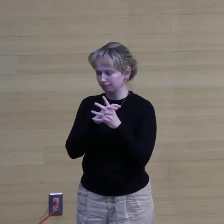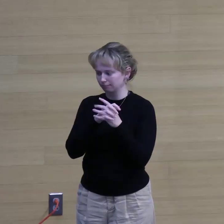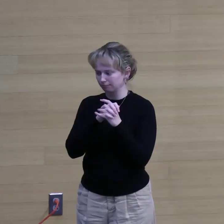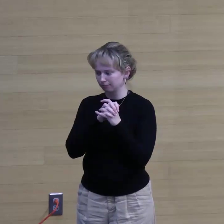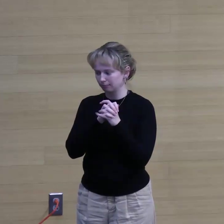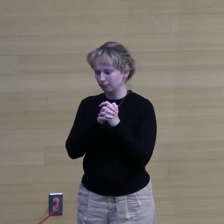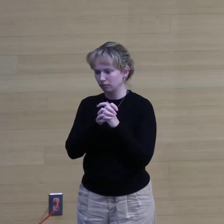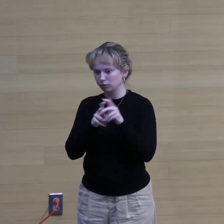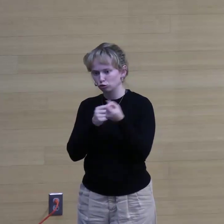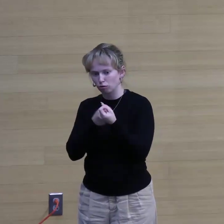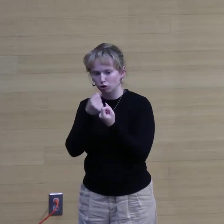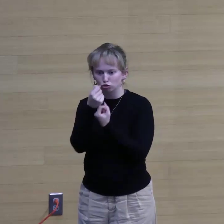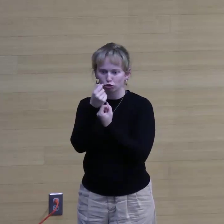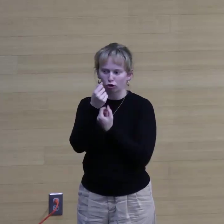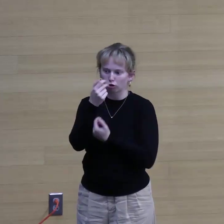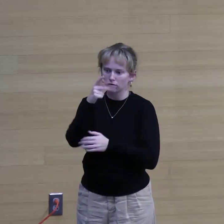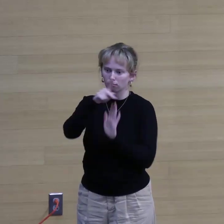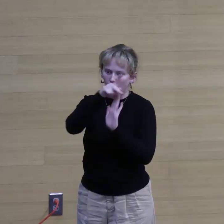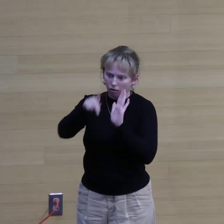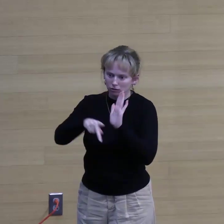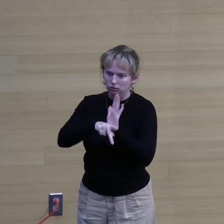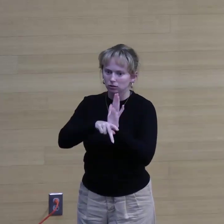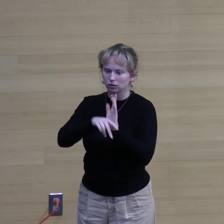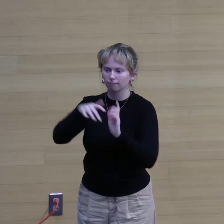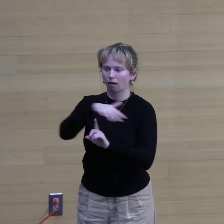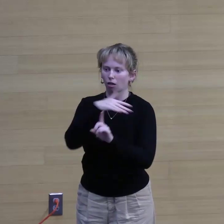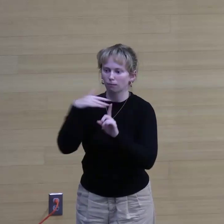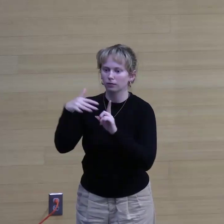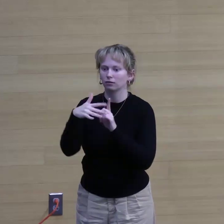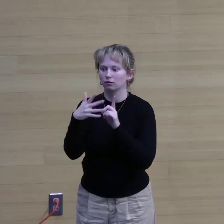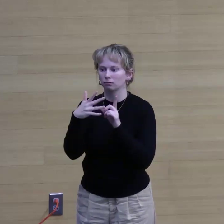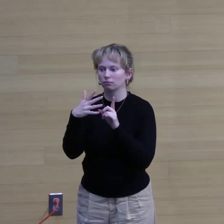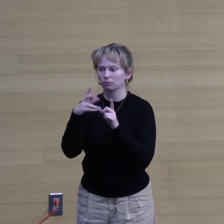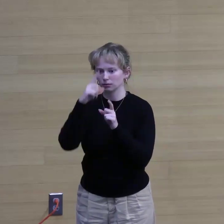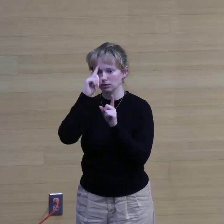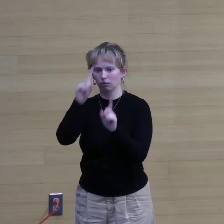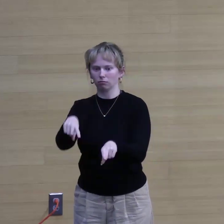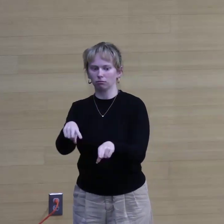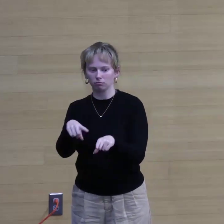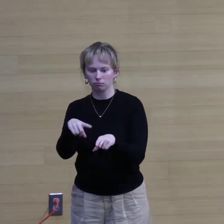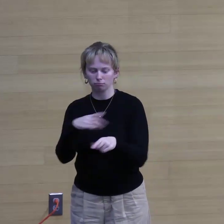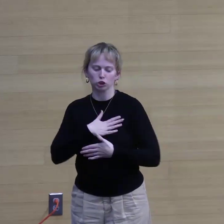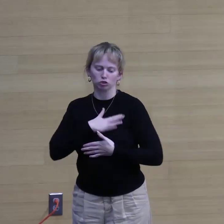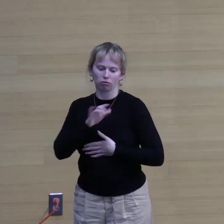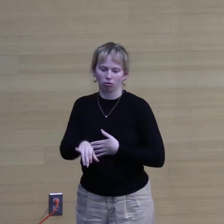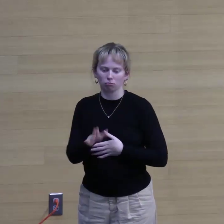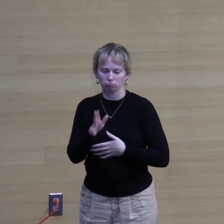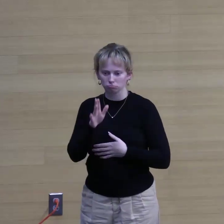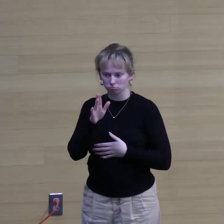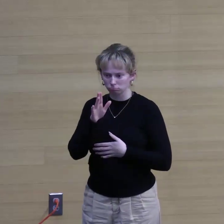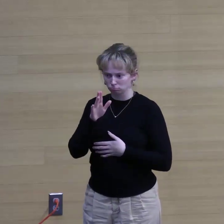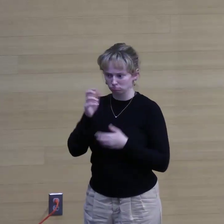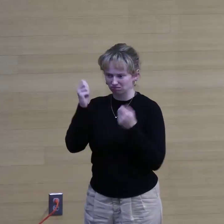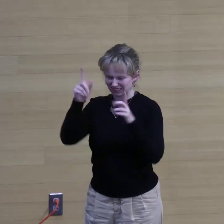the structures, the policies, the environment of consent. And I really appreciate that. They have lots